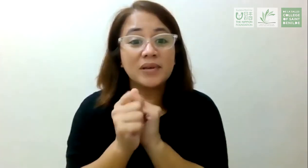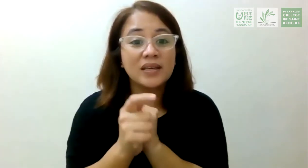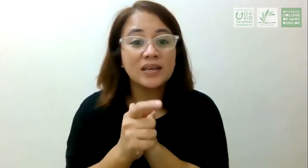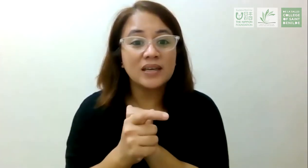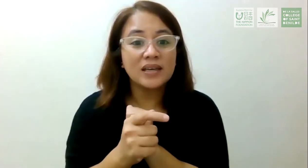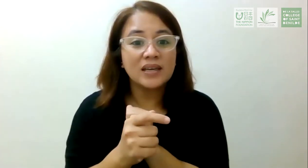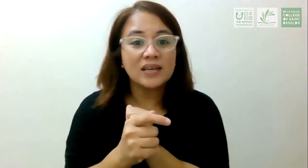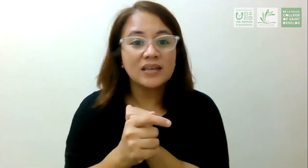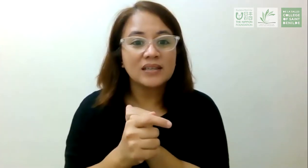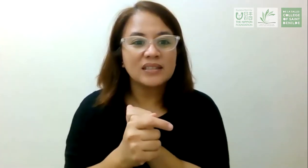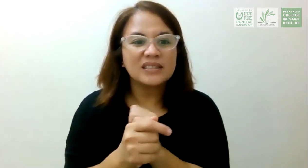incompetent.